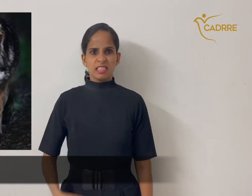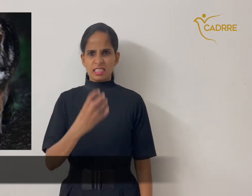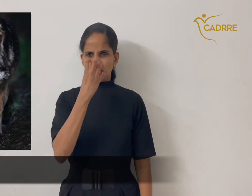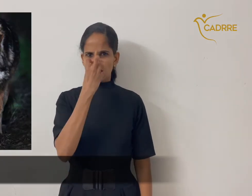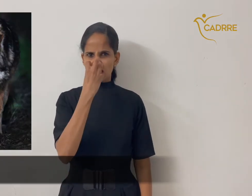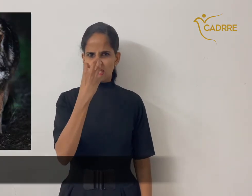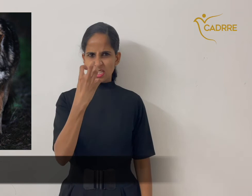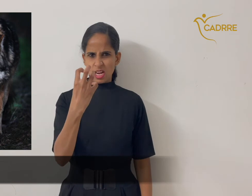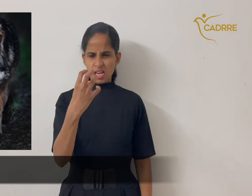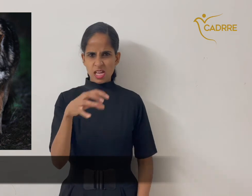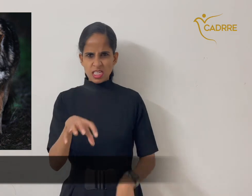wolf,